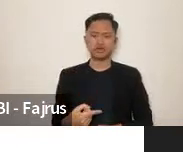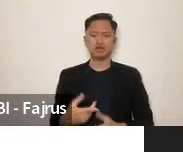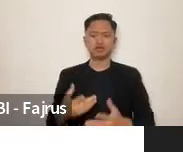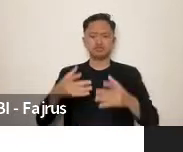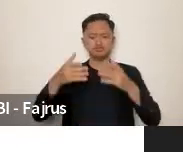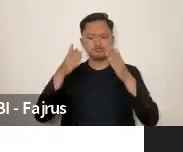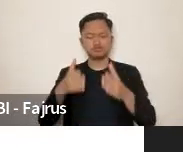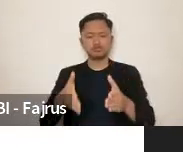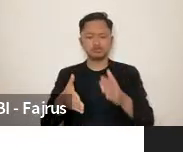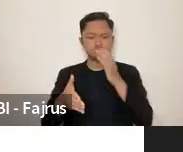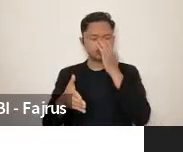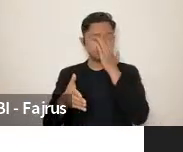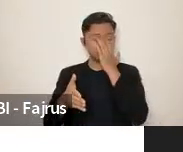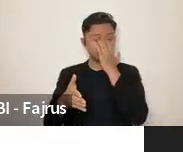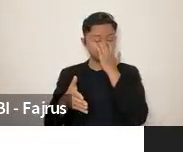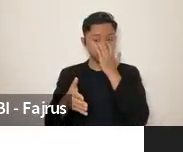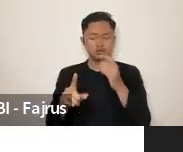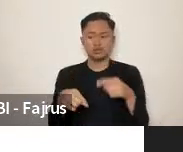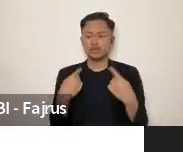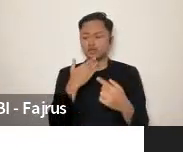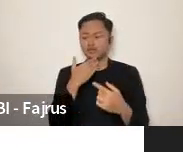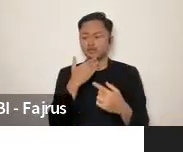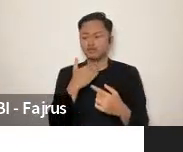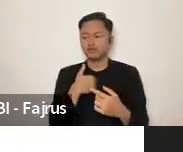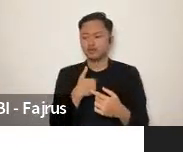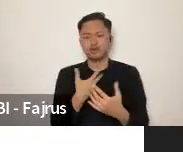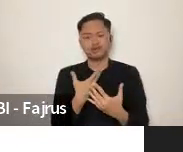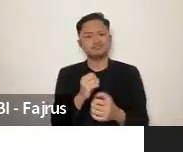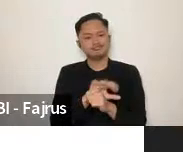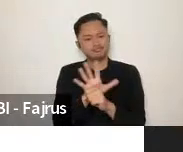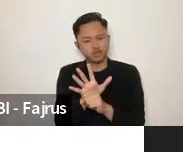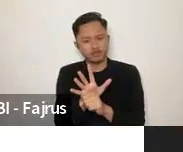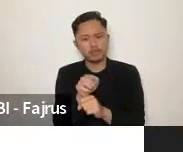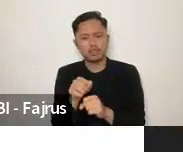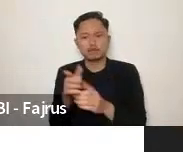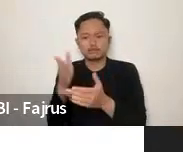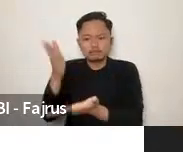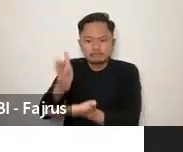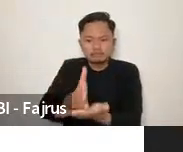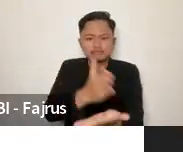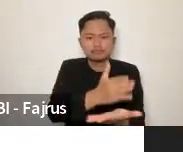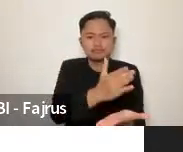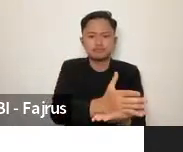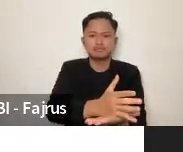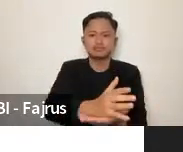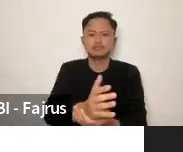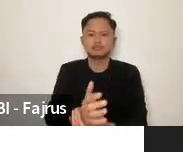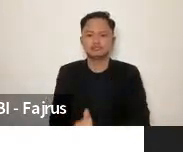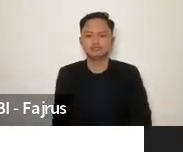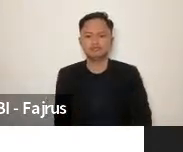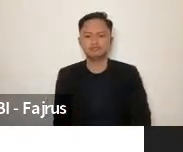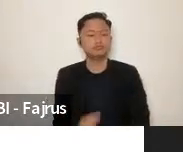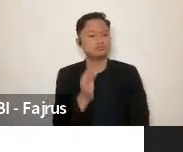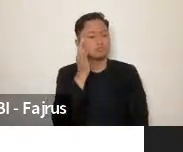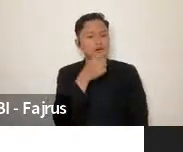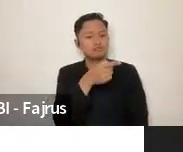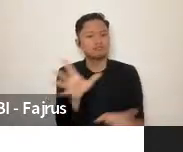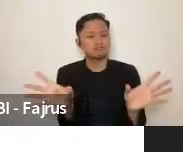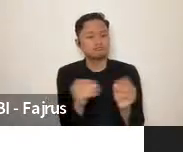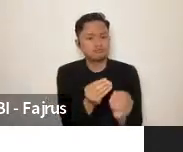the fore, and we have COVID restrictions coming to the fore as well. Yeah, sorry, would you mind to sum up a bit,